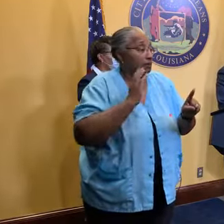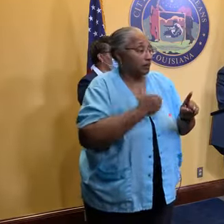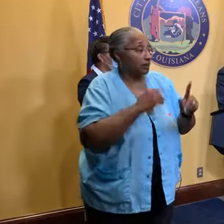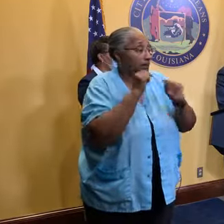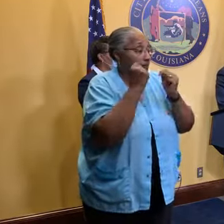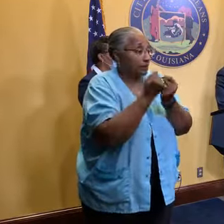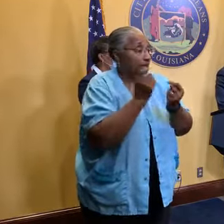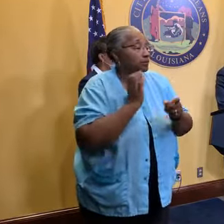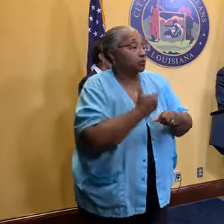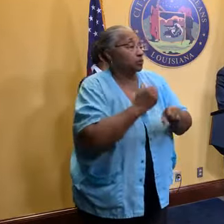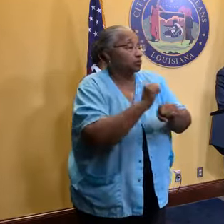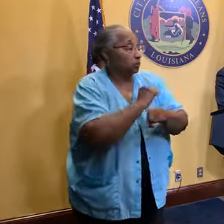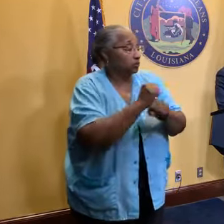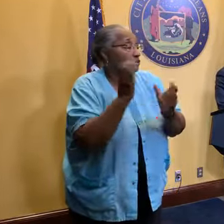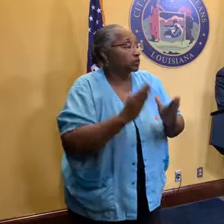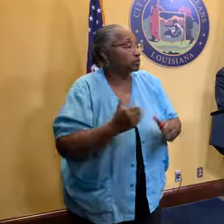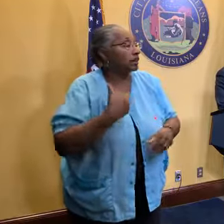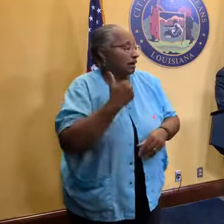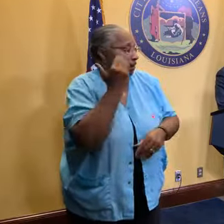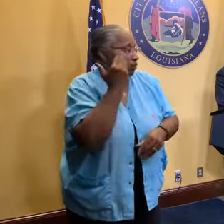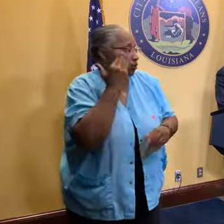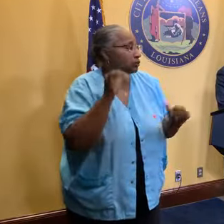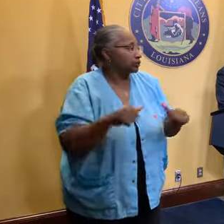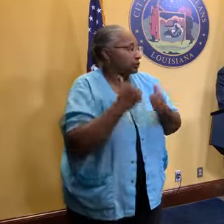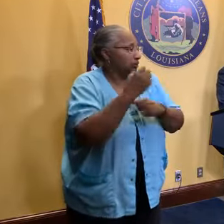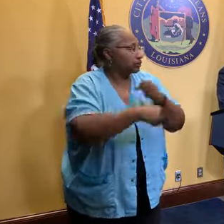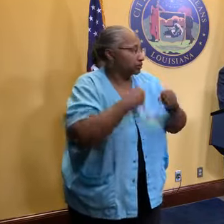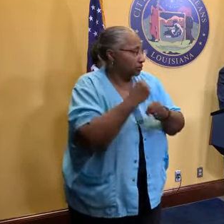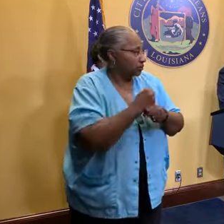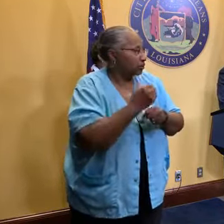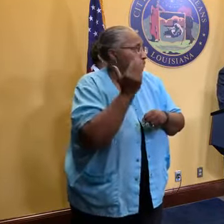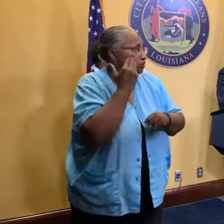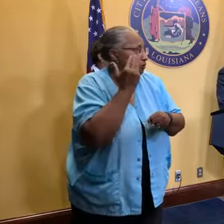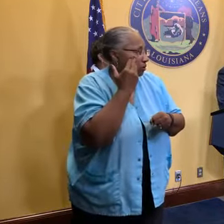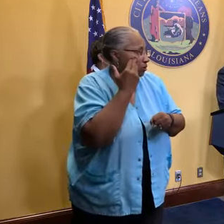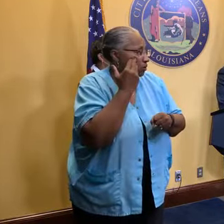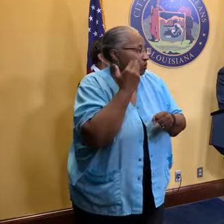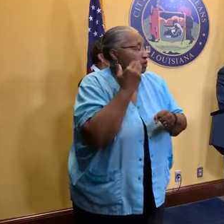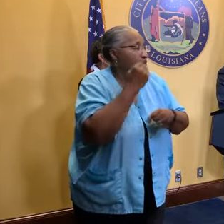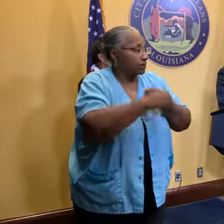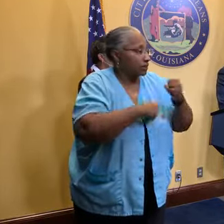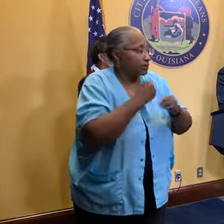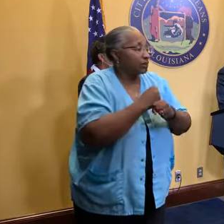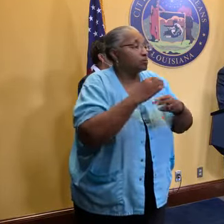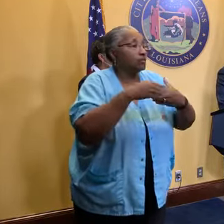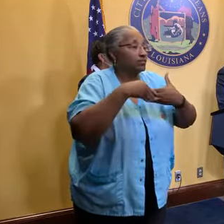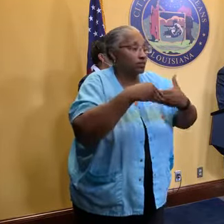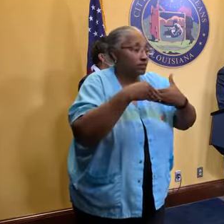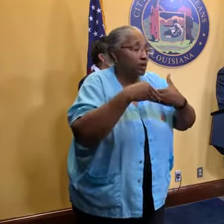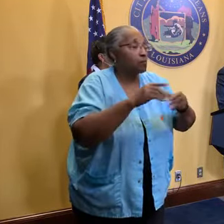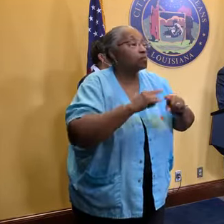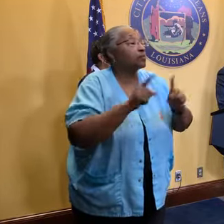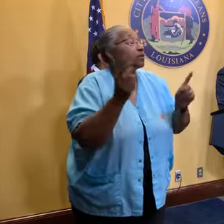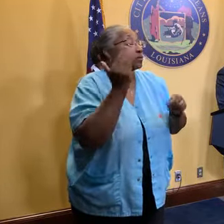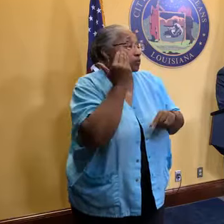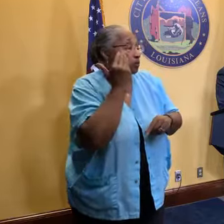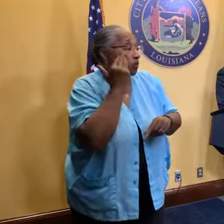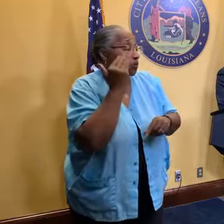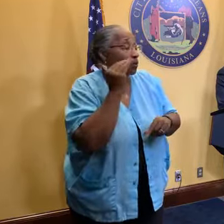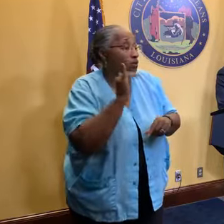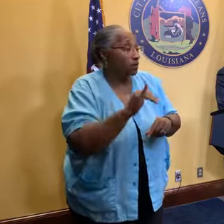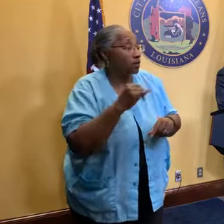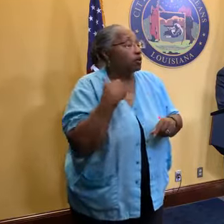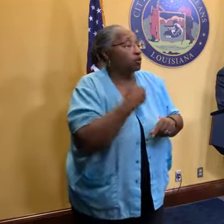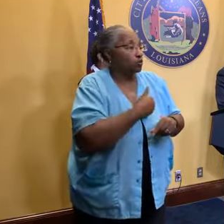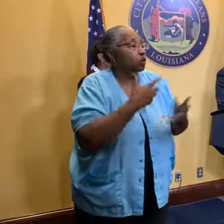our employees, that I know is going to be a challenging year. We know it's going to be a fluid year, but assure them that we are doing the best to maintain